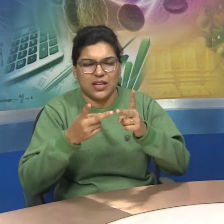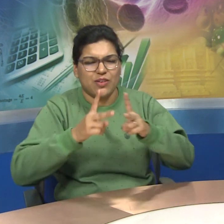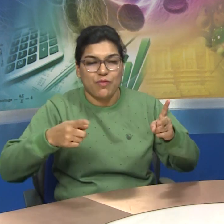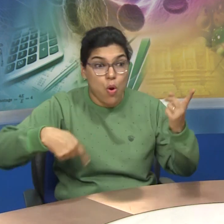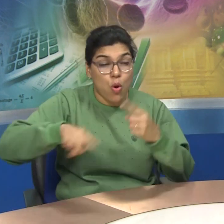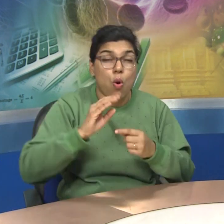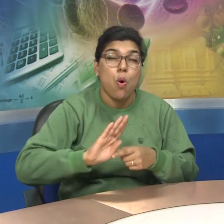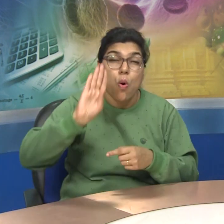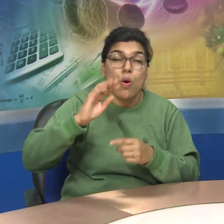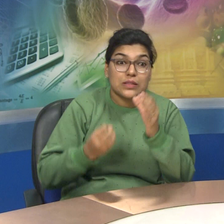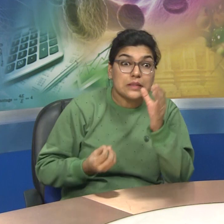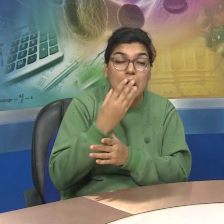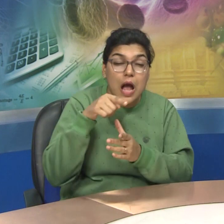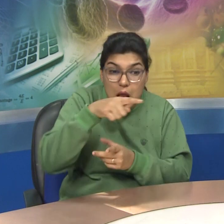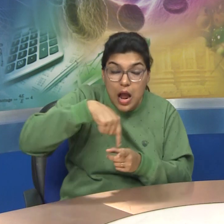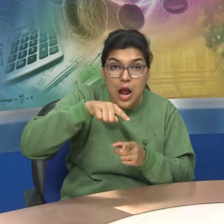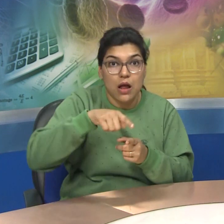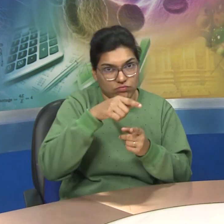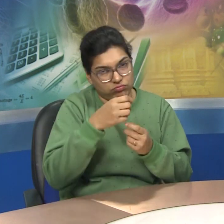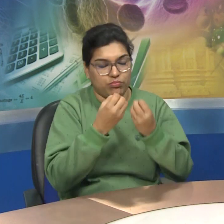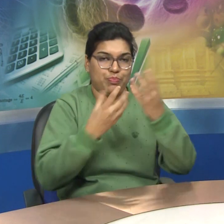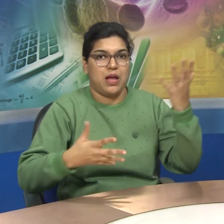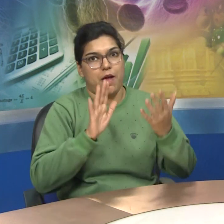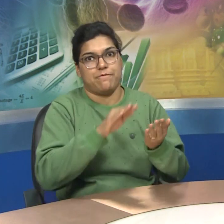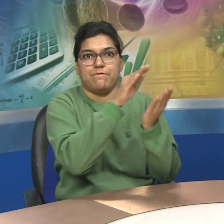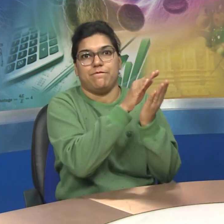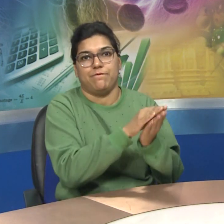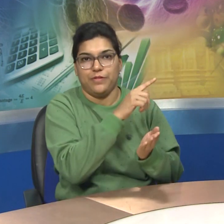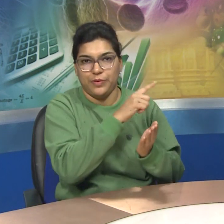as the time is passing by, the size is reducing.